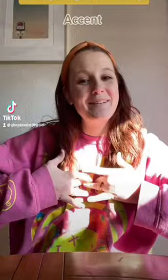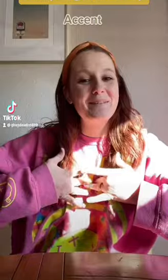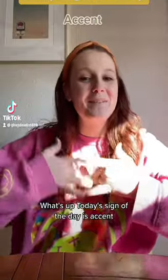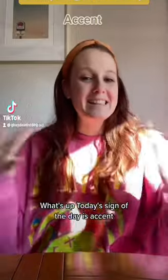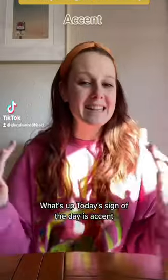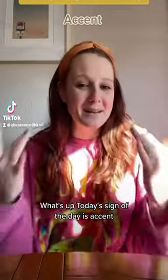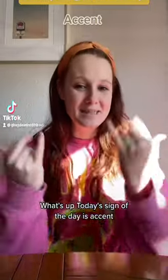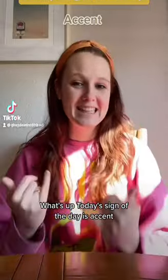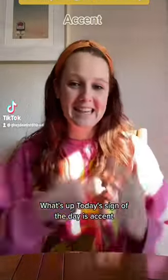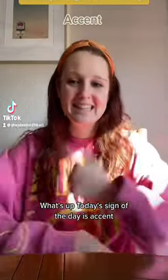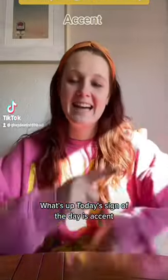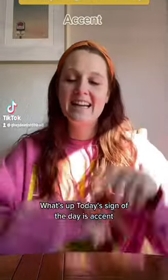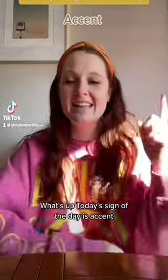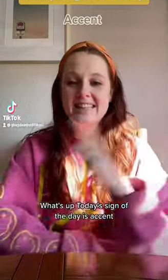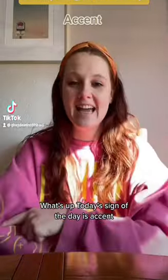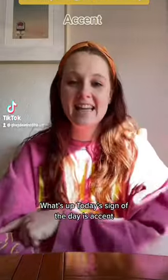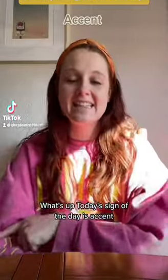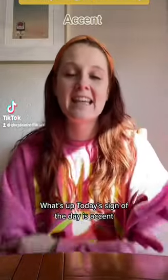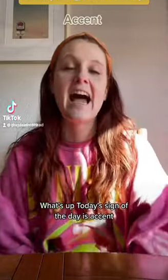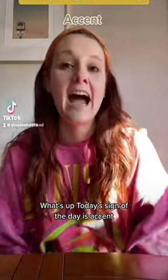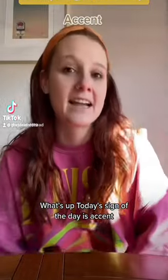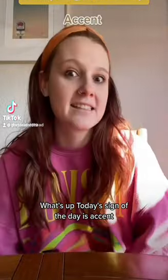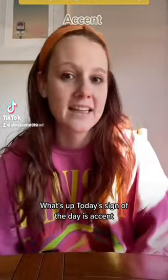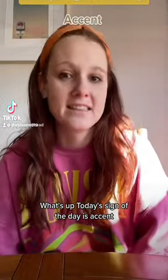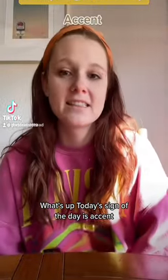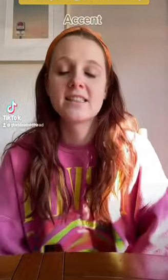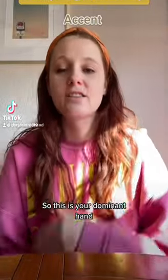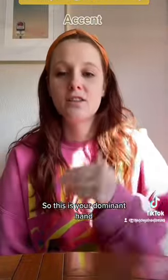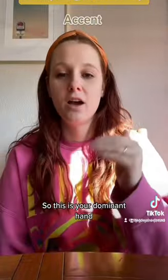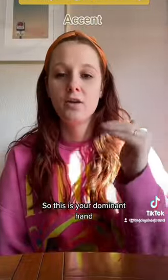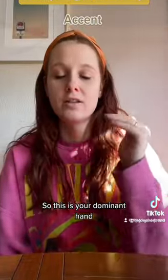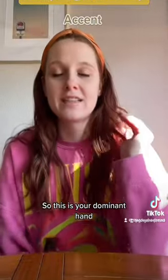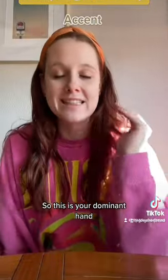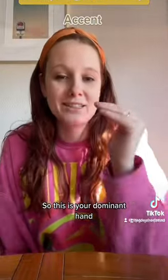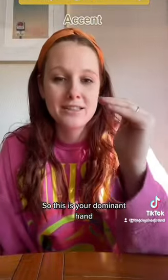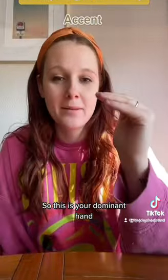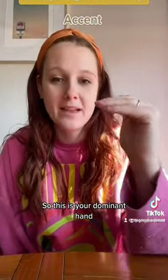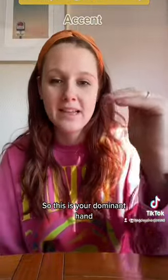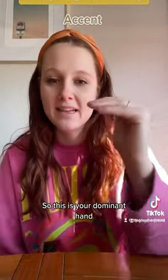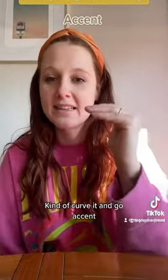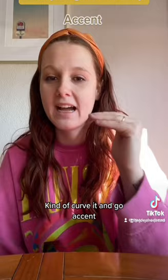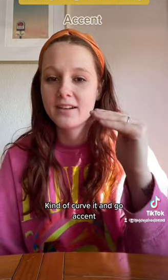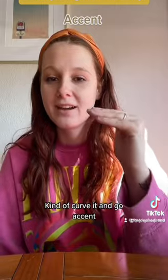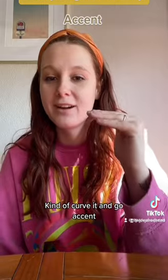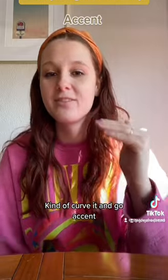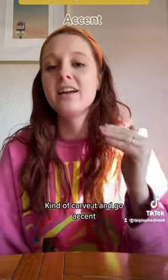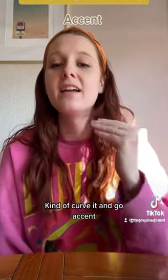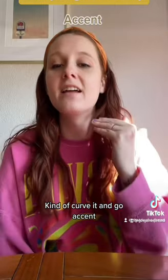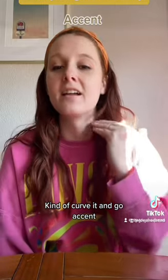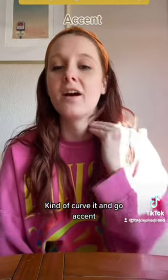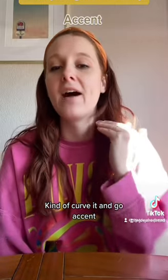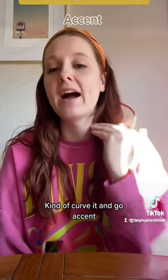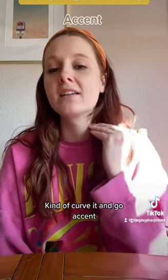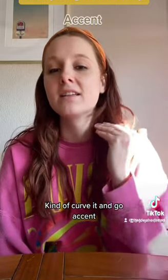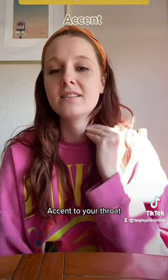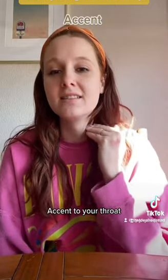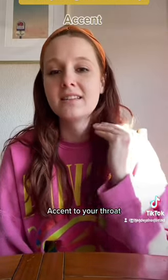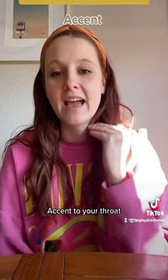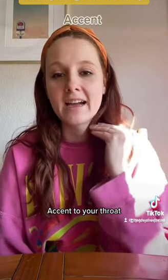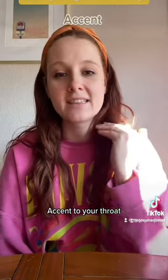what's up today's sign of the day is accent so this is your diamond hand kind of curve it and go accent accent